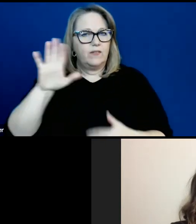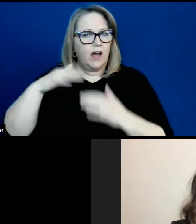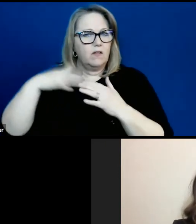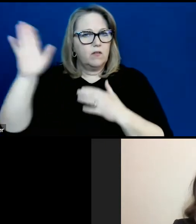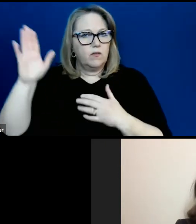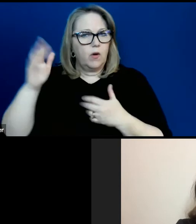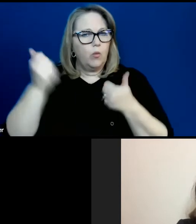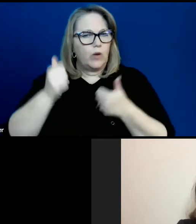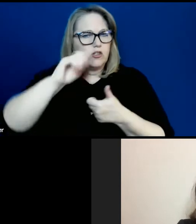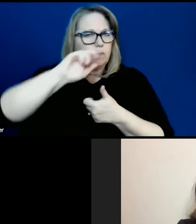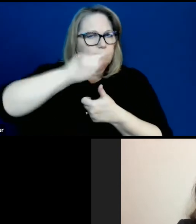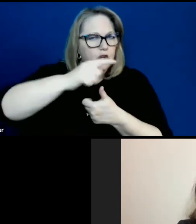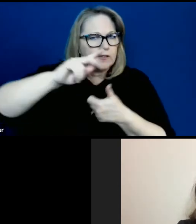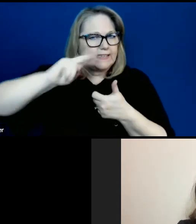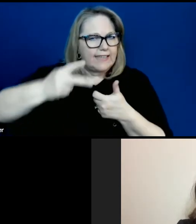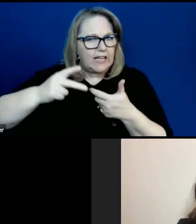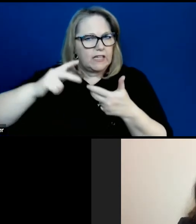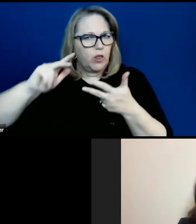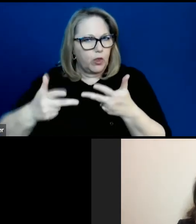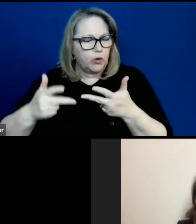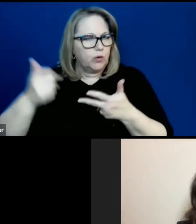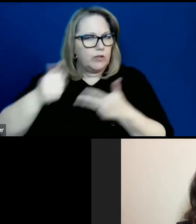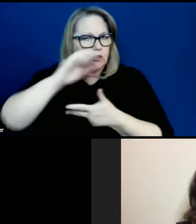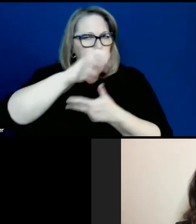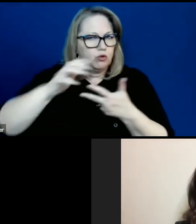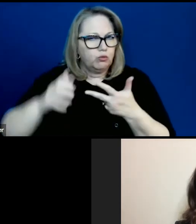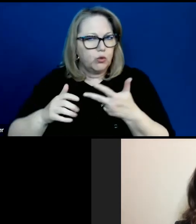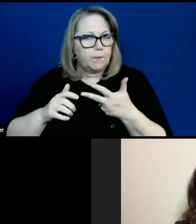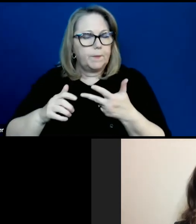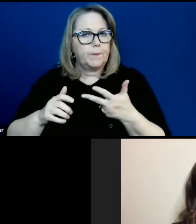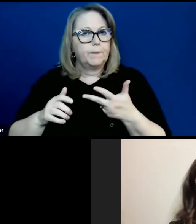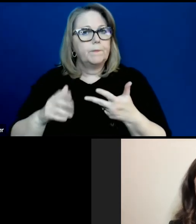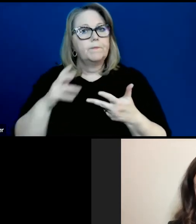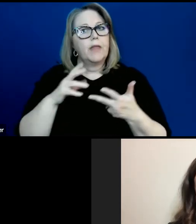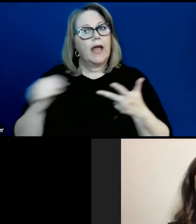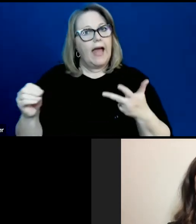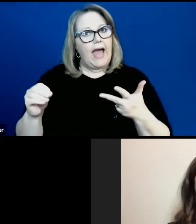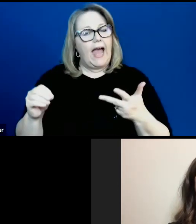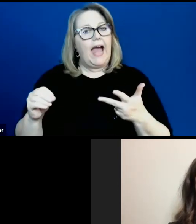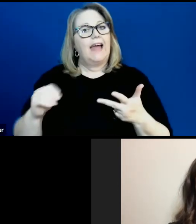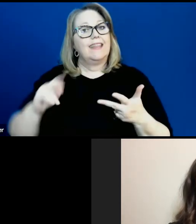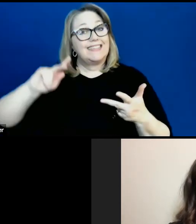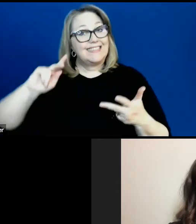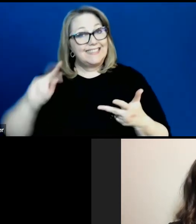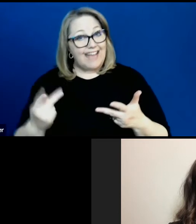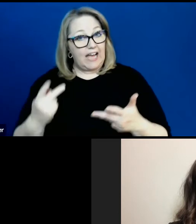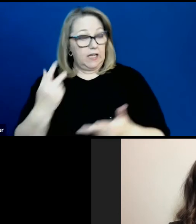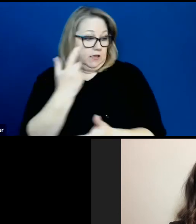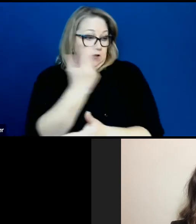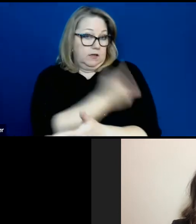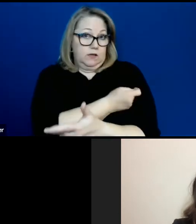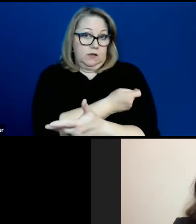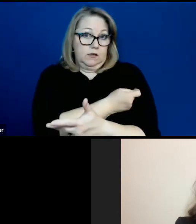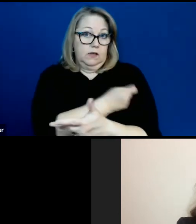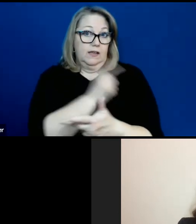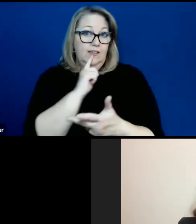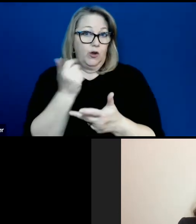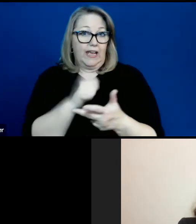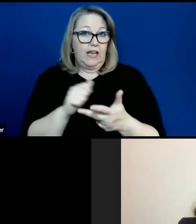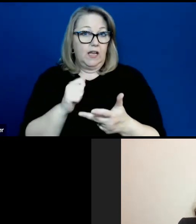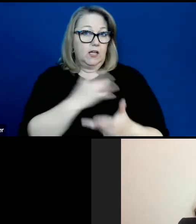And also, is there any concern for the supply chain delay of the second booster shock and to people who already received their first dose of the